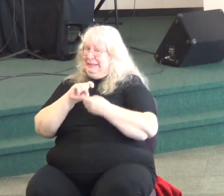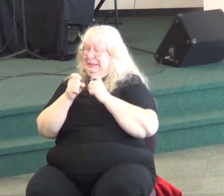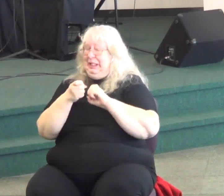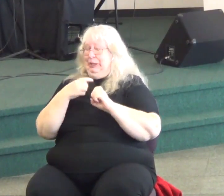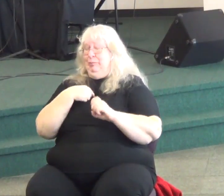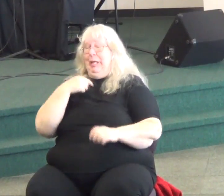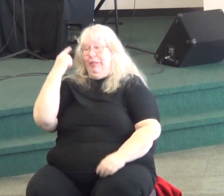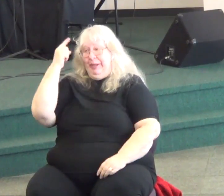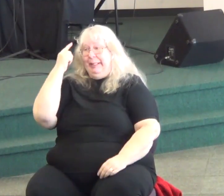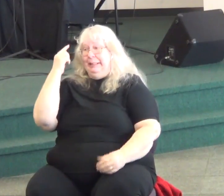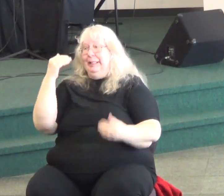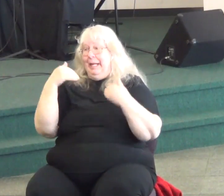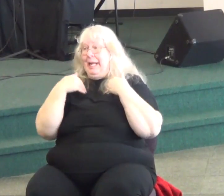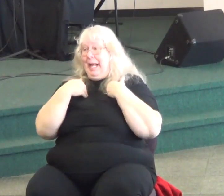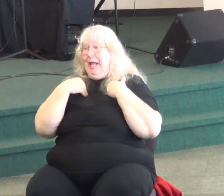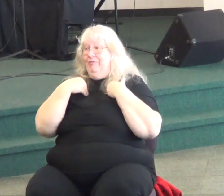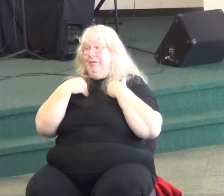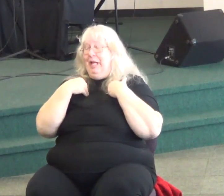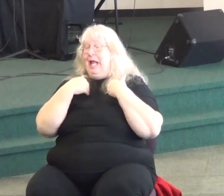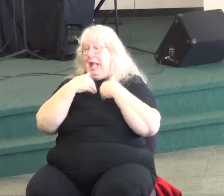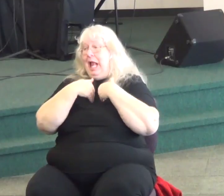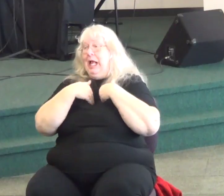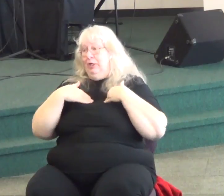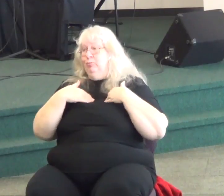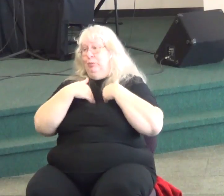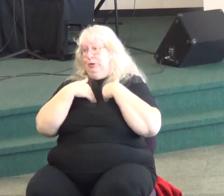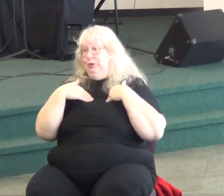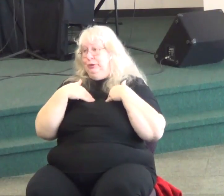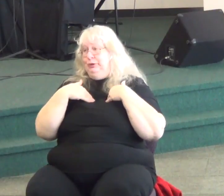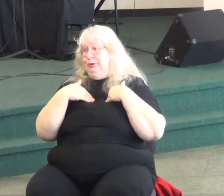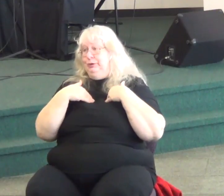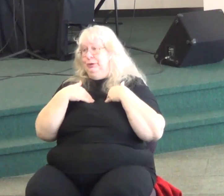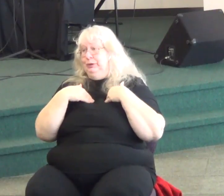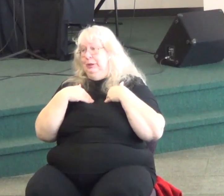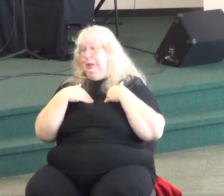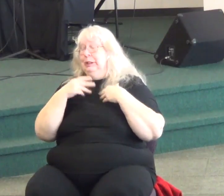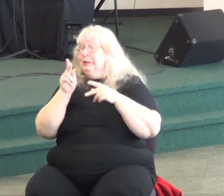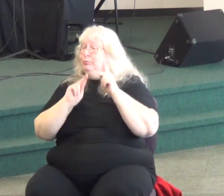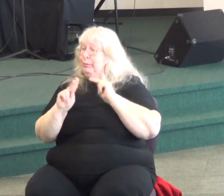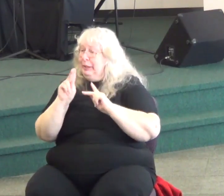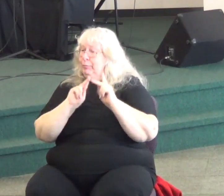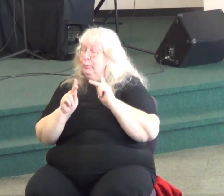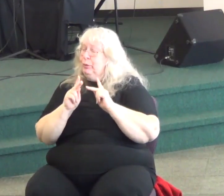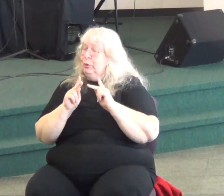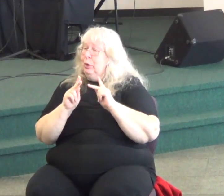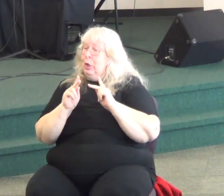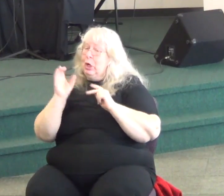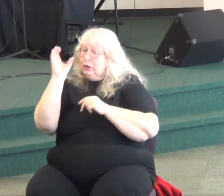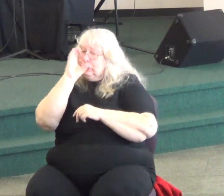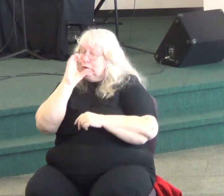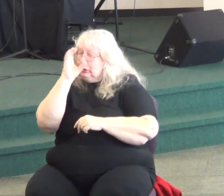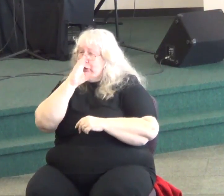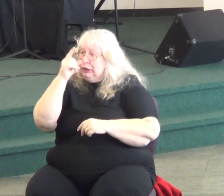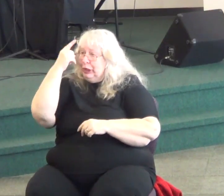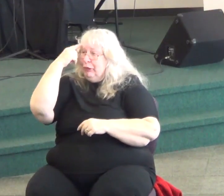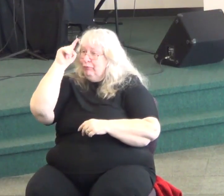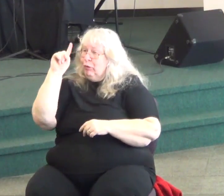They're looking for this ruler to ride in on this big white stallion and be more powerful